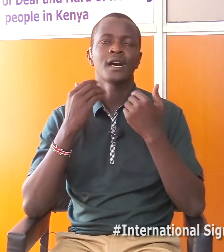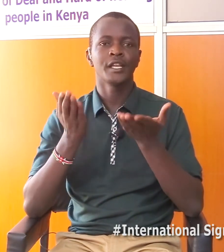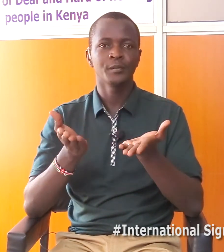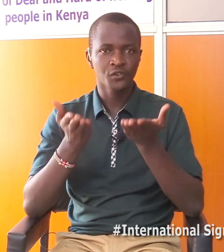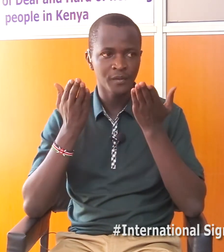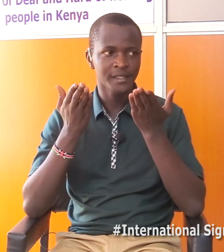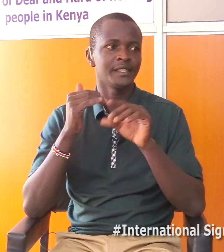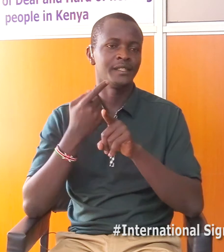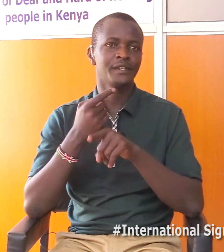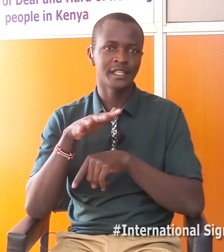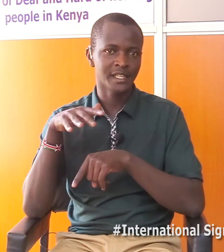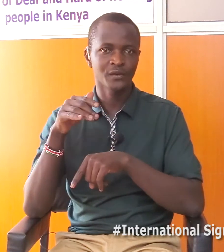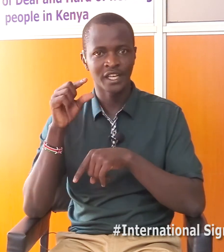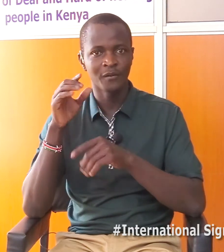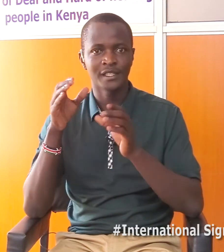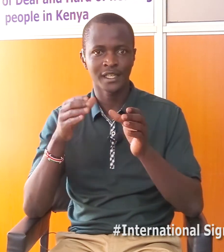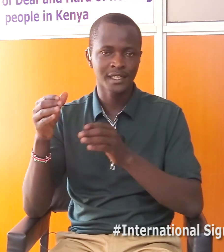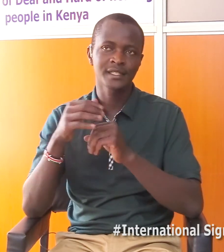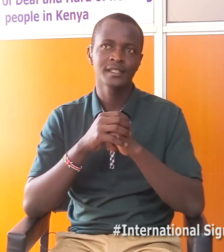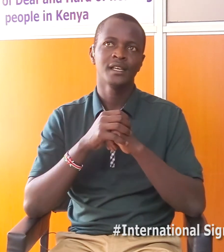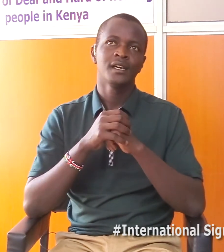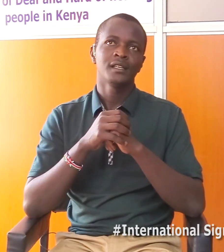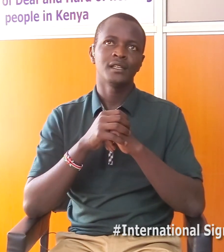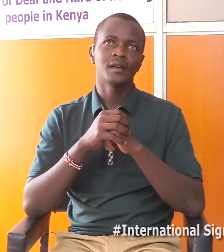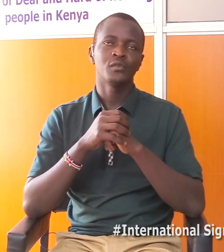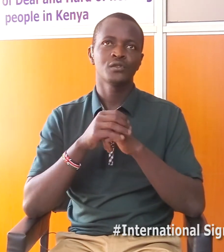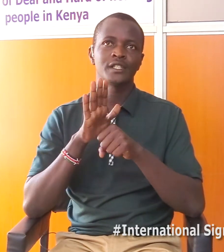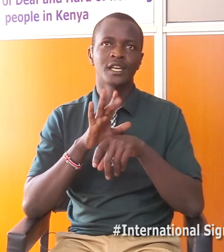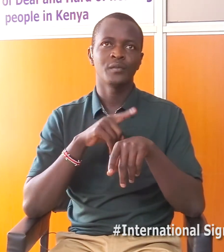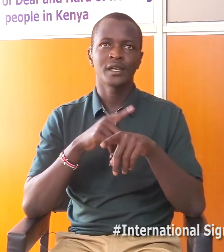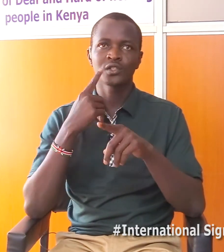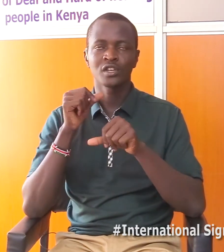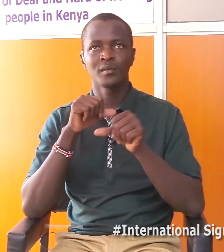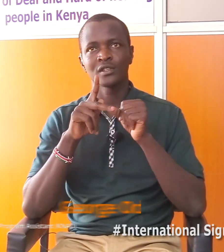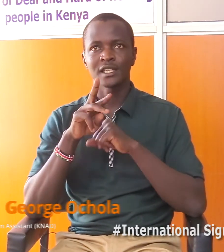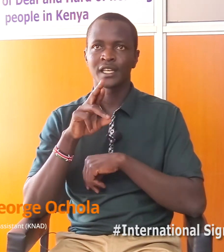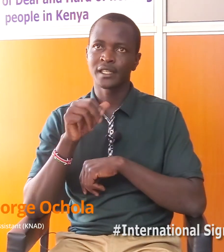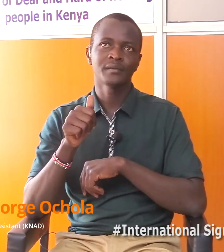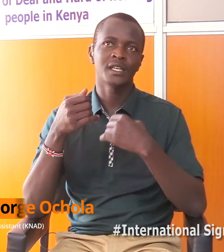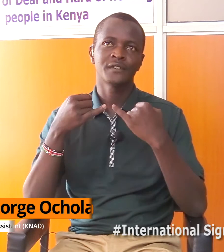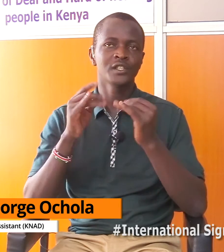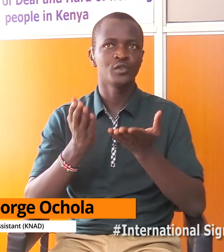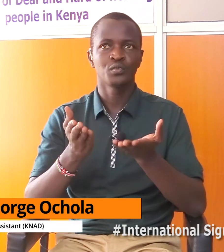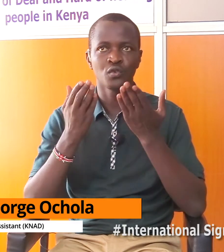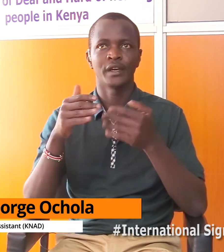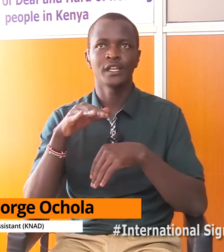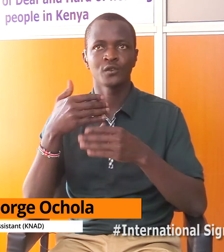an improvement in different areas of the government sectors. Yeah, most of the time we can't talk about KRA. They have tried to improve areas of